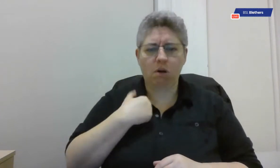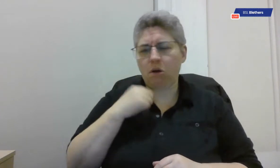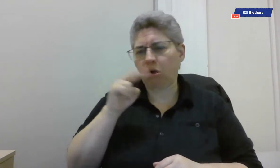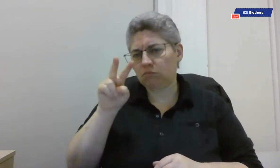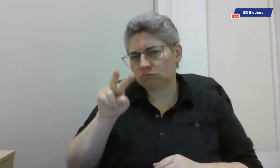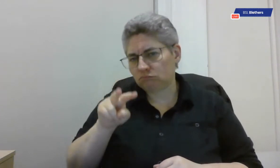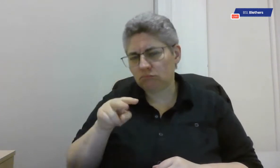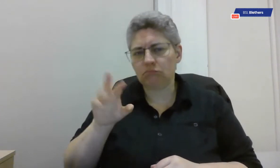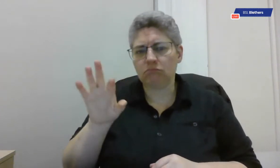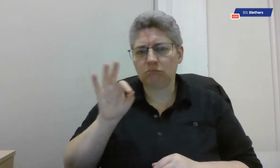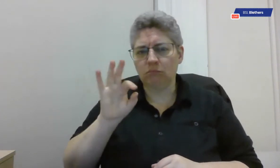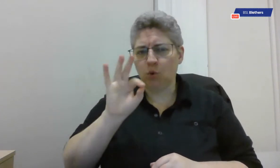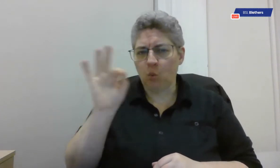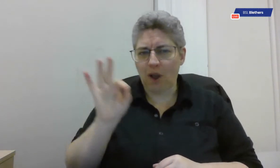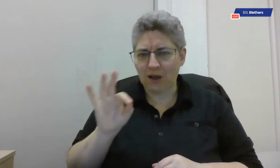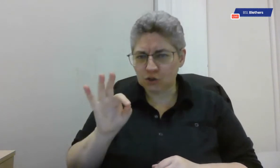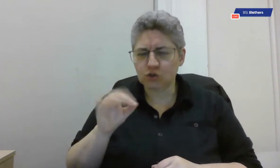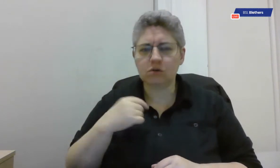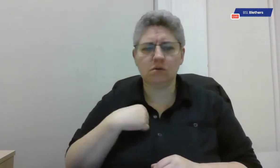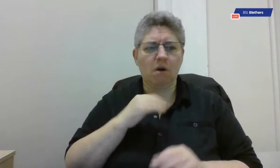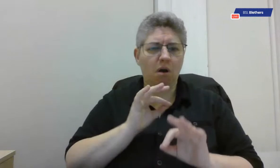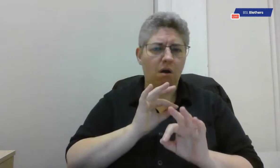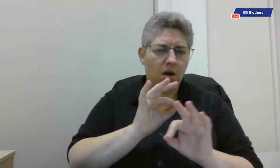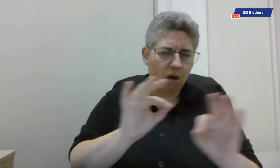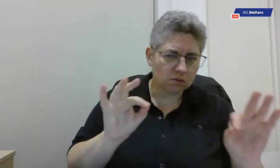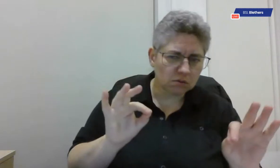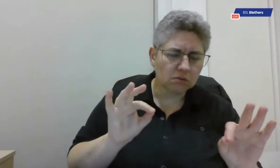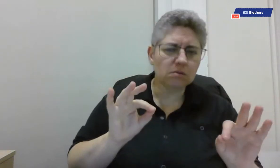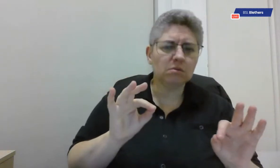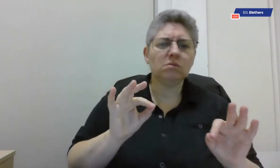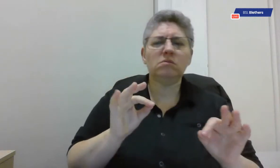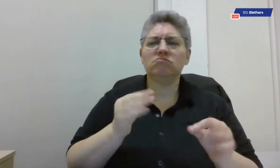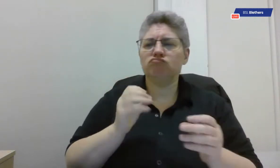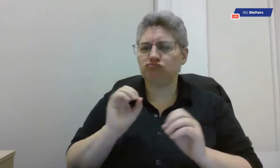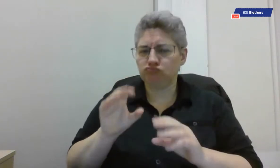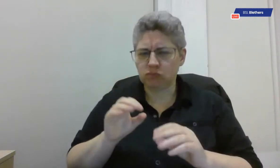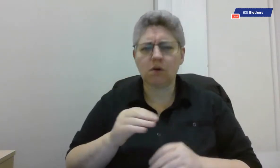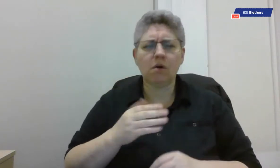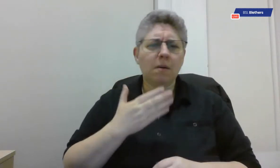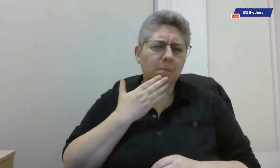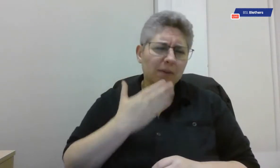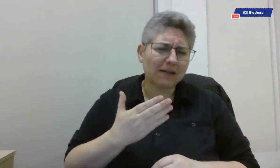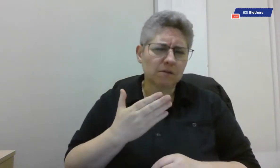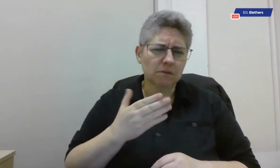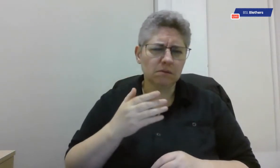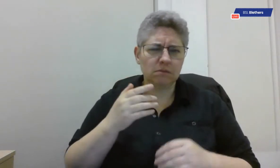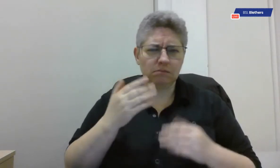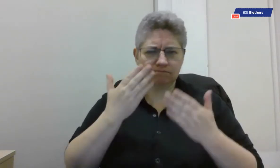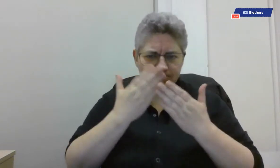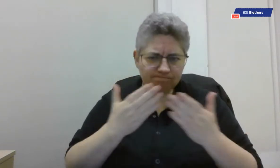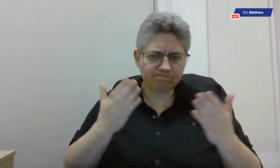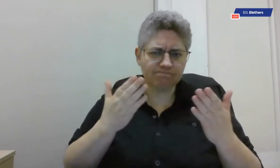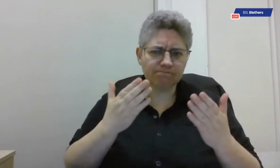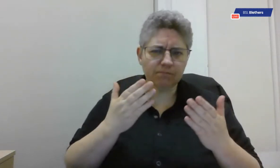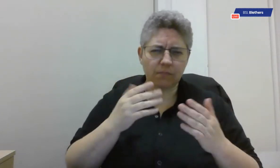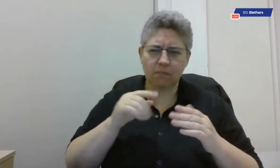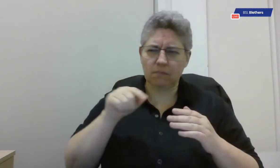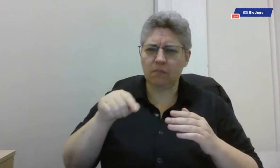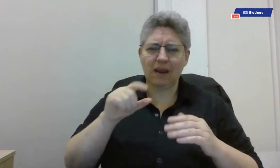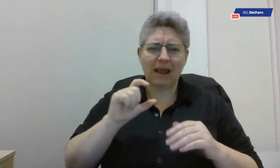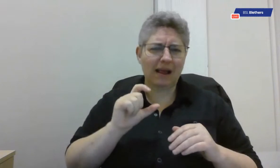or any of our viewers at home. If you get any questions, please put them on the chat, and I'll try my best to ask as